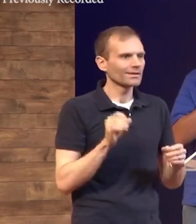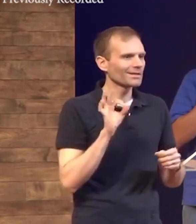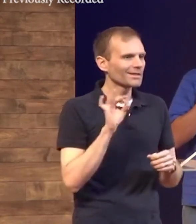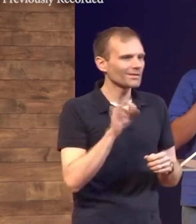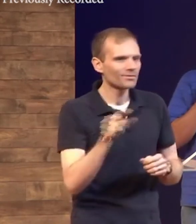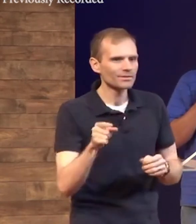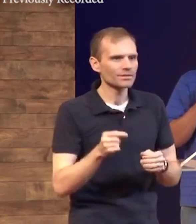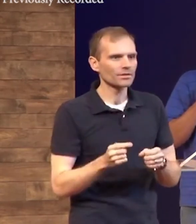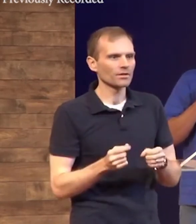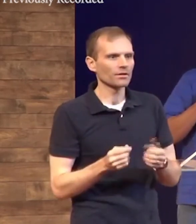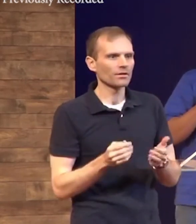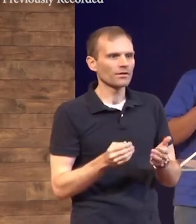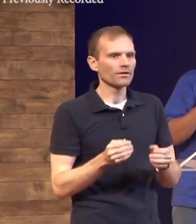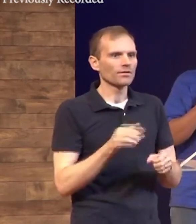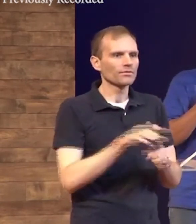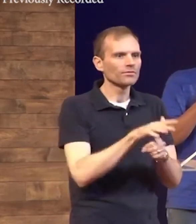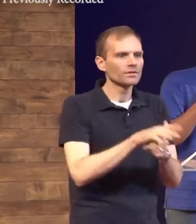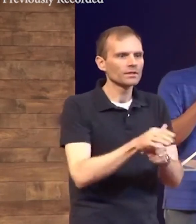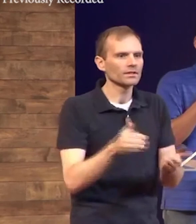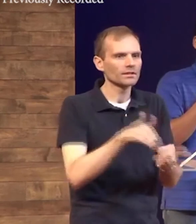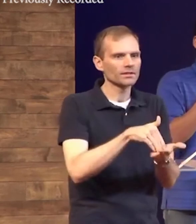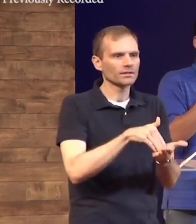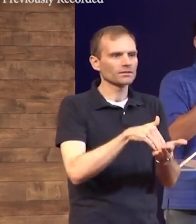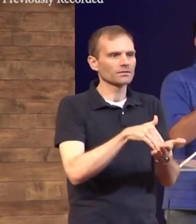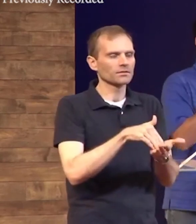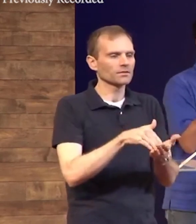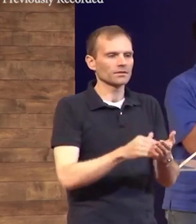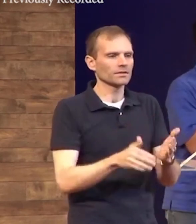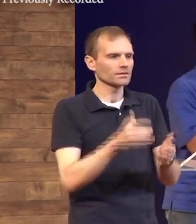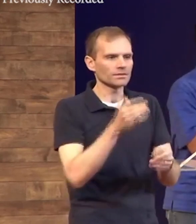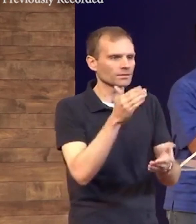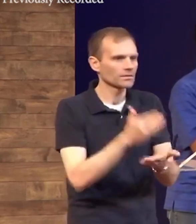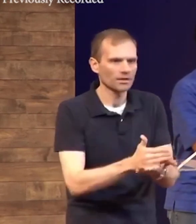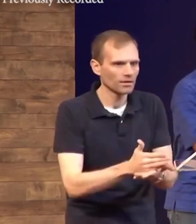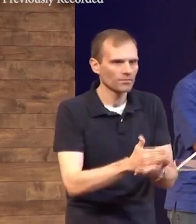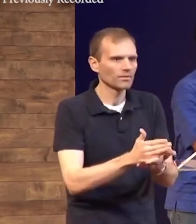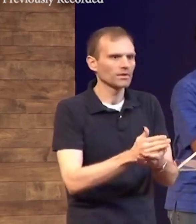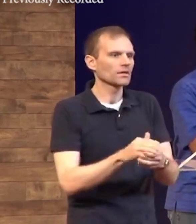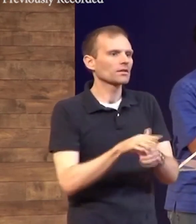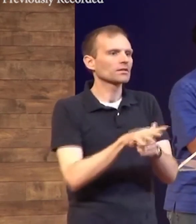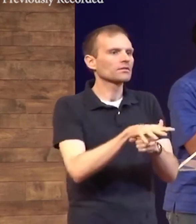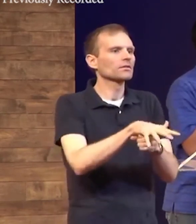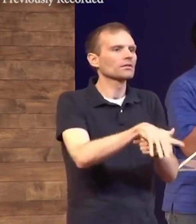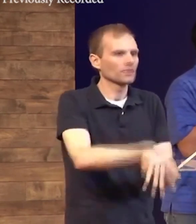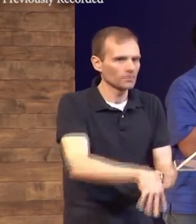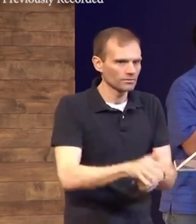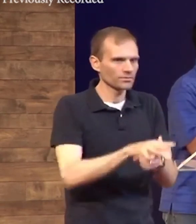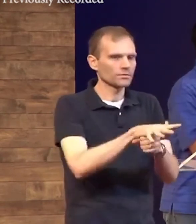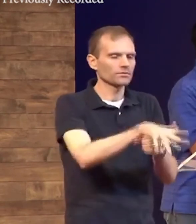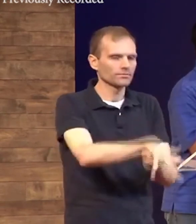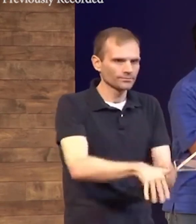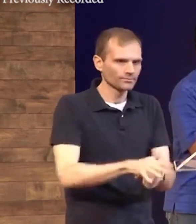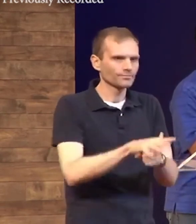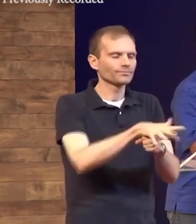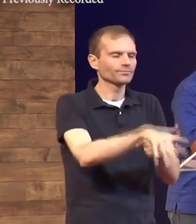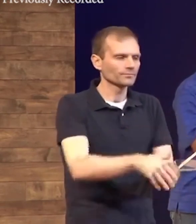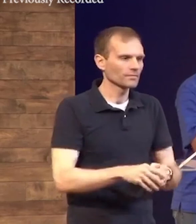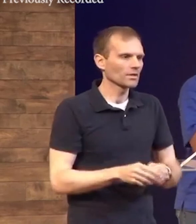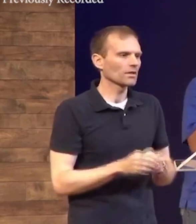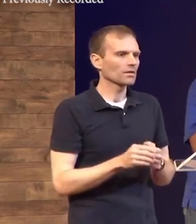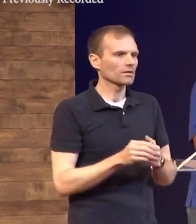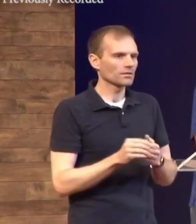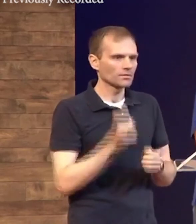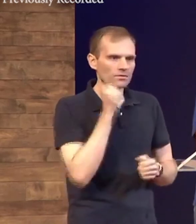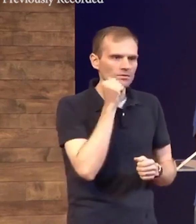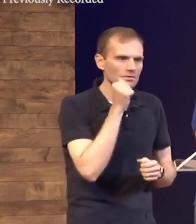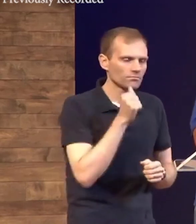that it doesn't end there. That it doesn't end with this Sunday, but that it continues on from here. And that tomorrow, and